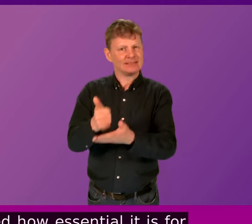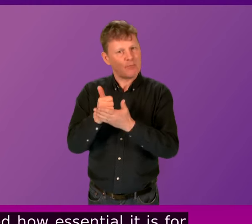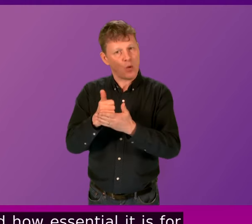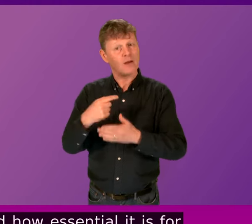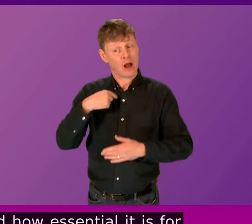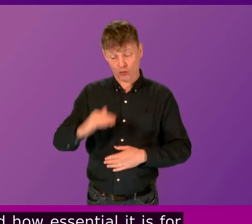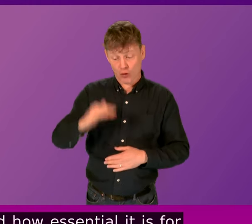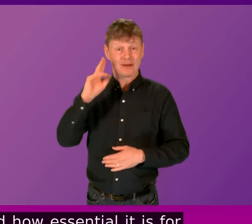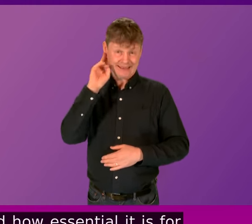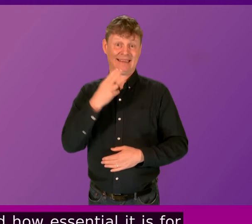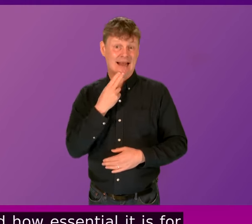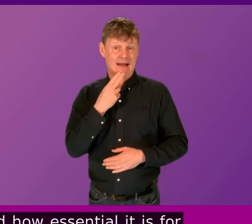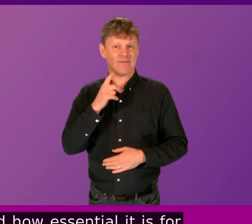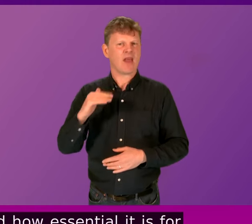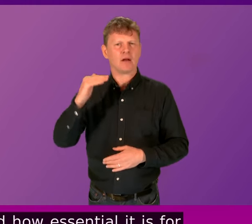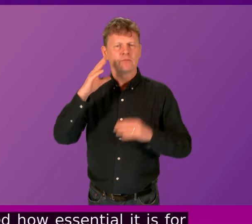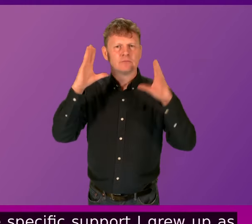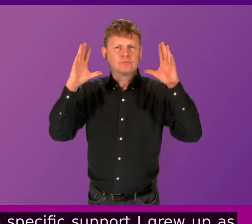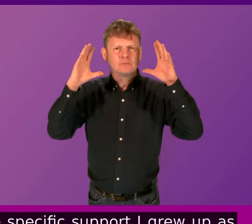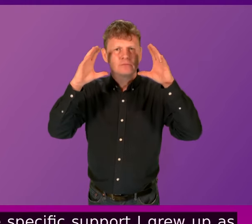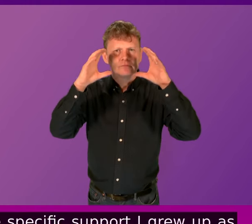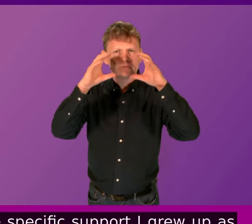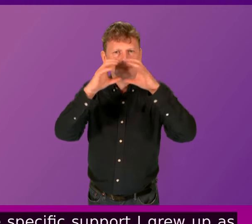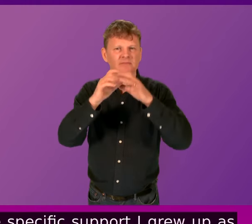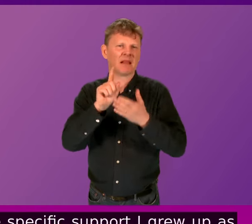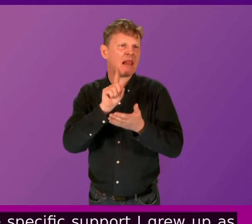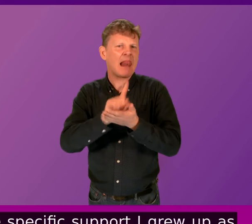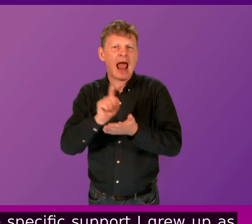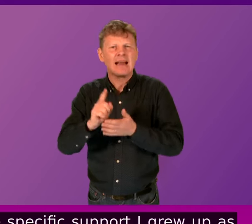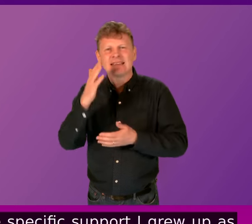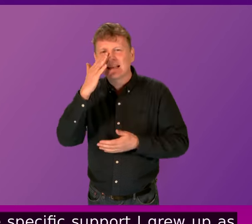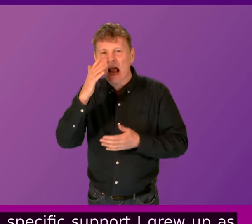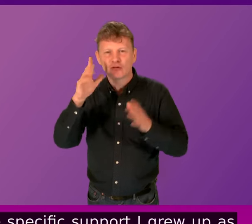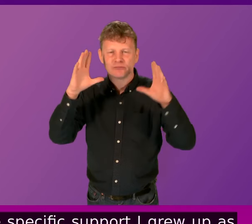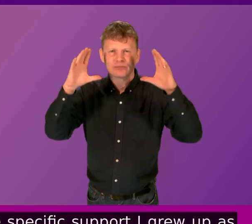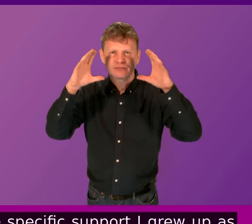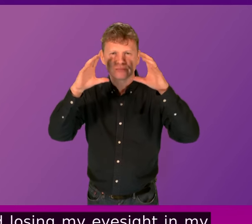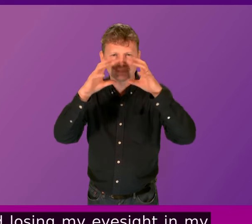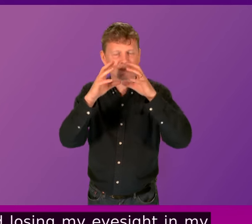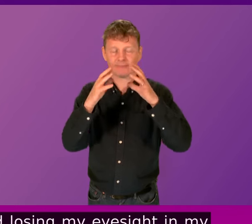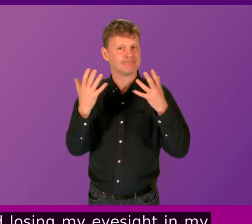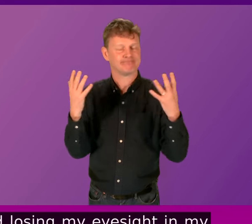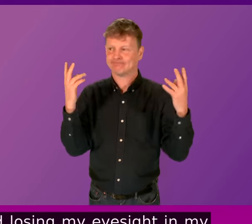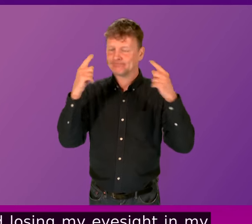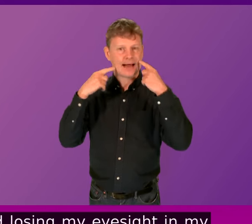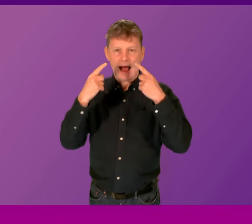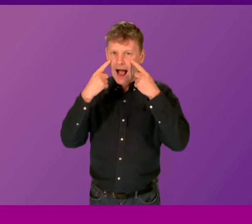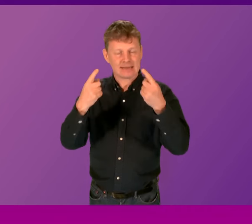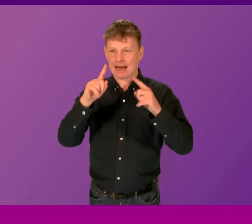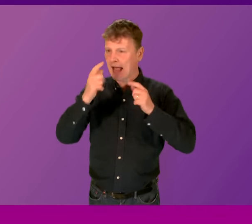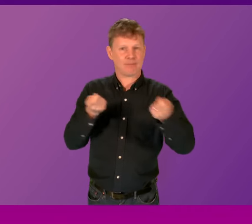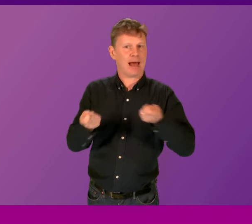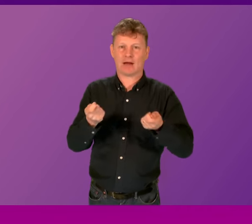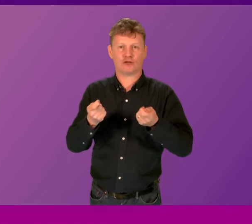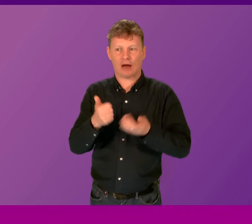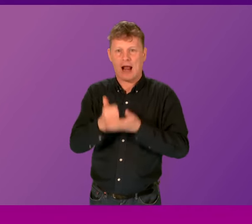a deaf person, but I started losing my eyesight in my late teens. Suddenly, I couldn't use my eyesight to help me manage my deafness,